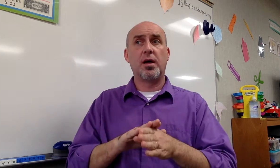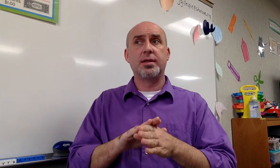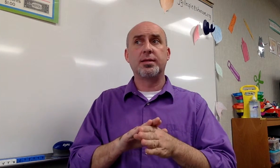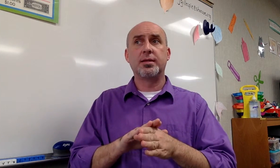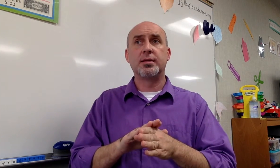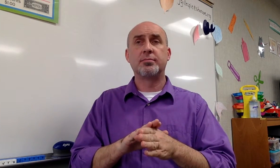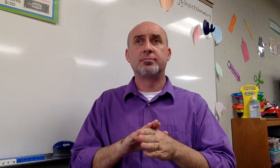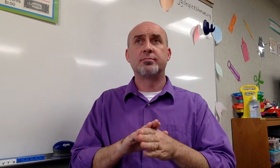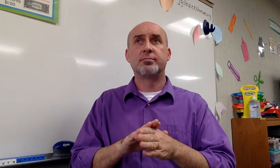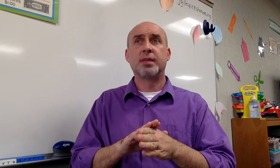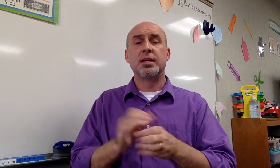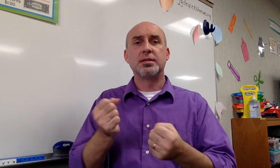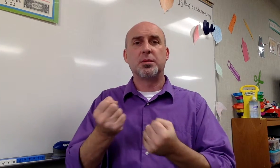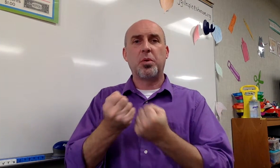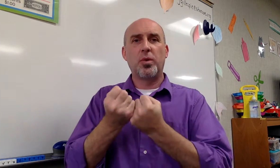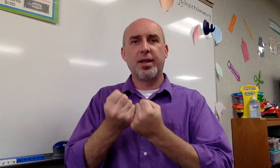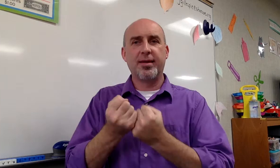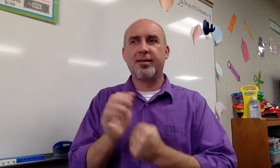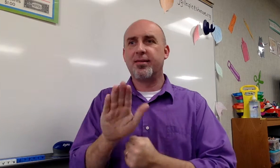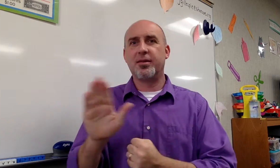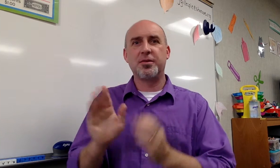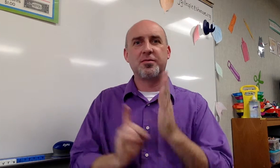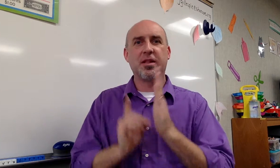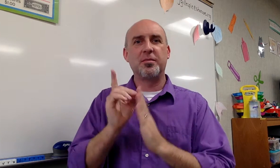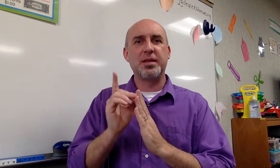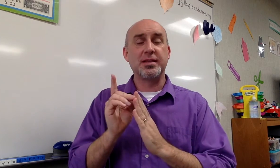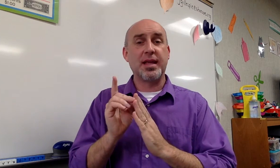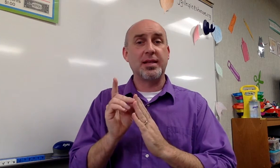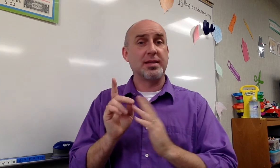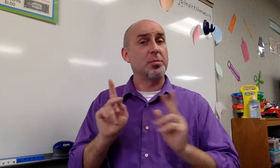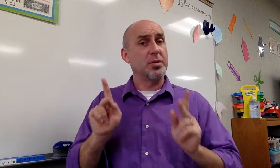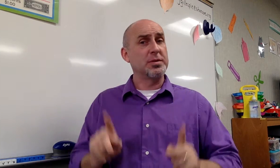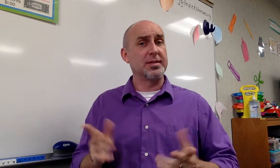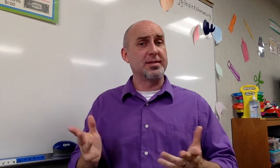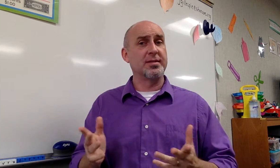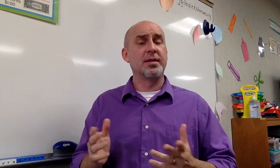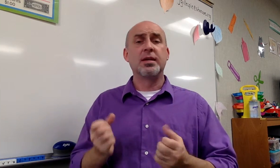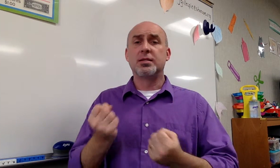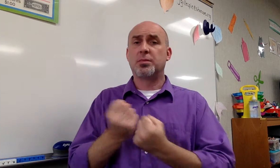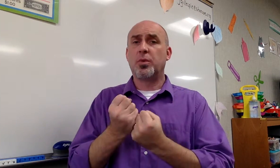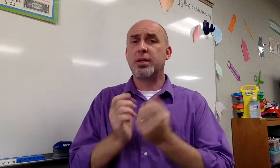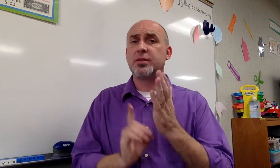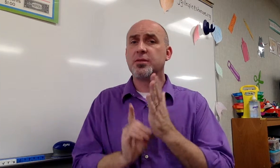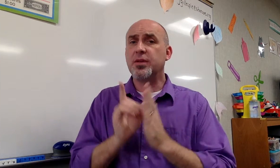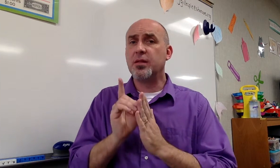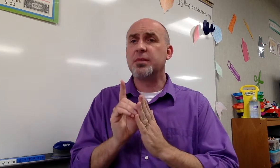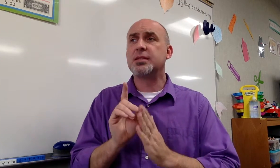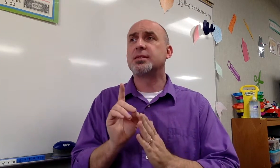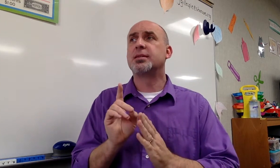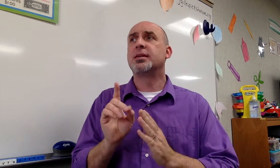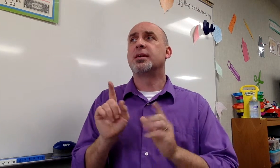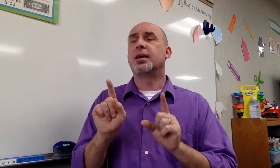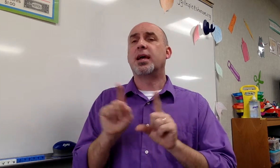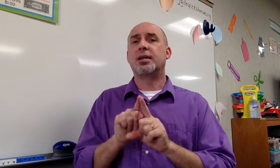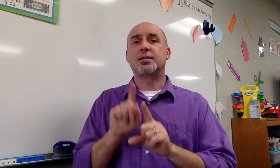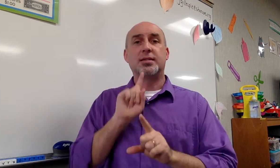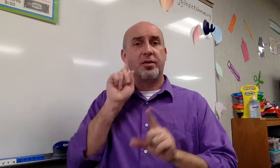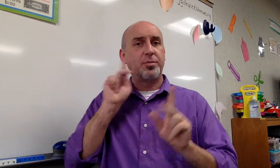on supporting their development as a person, supporting their development as a deaf